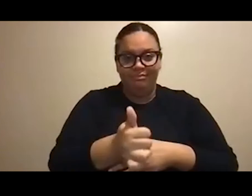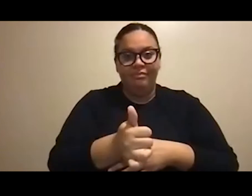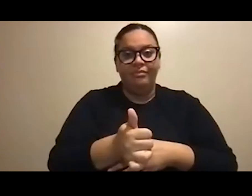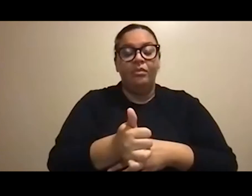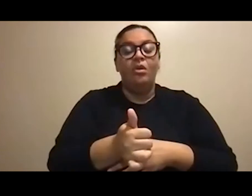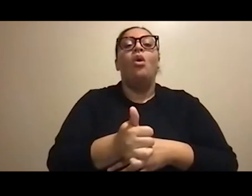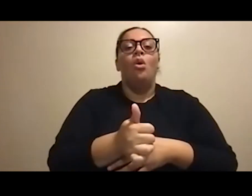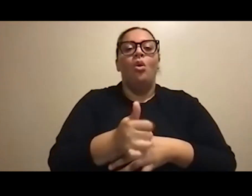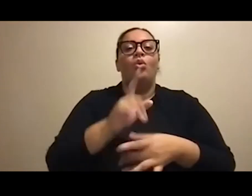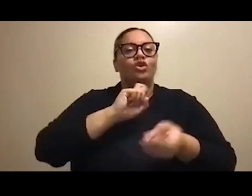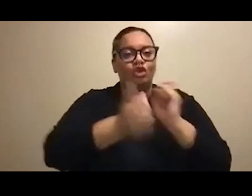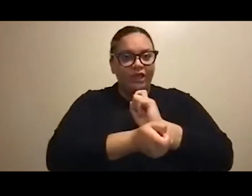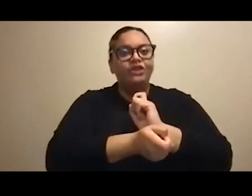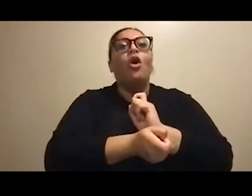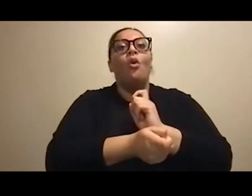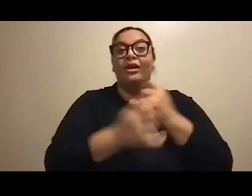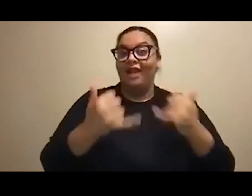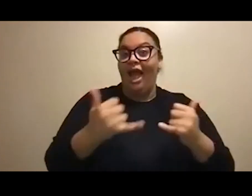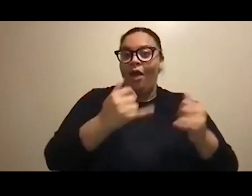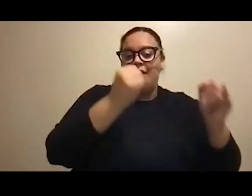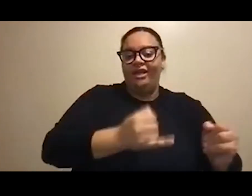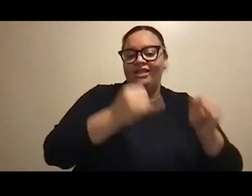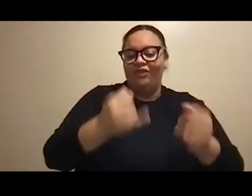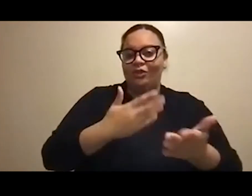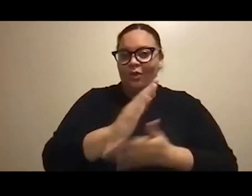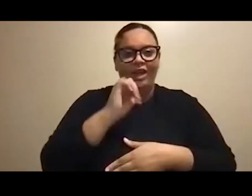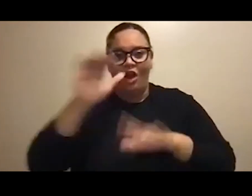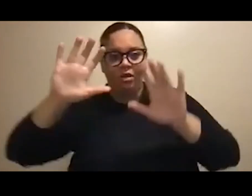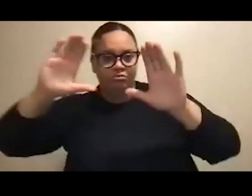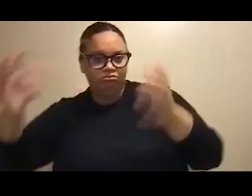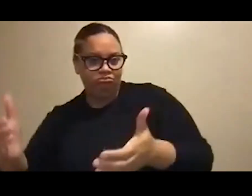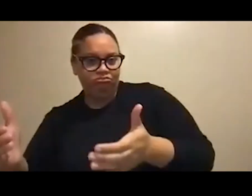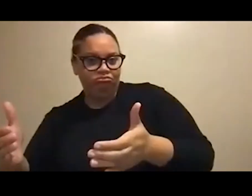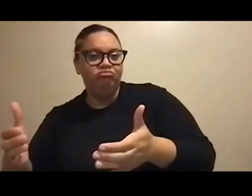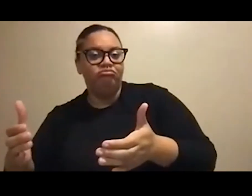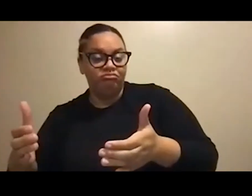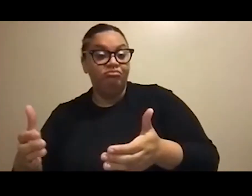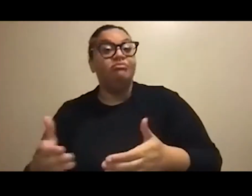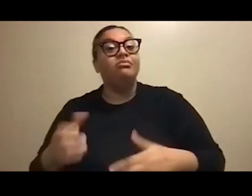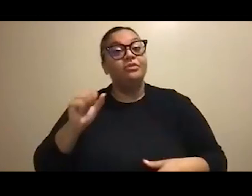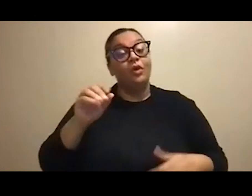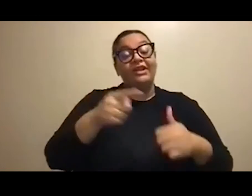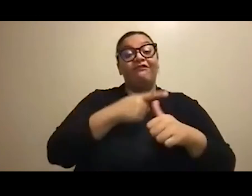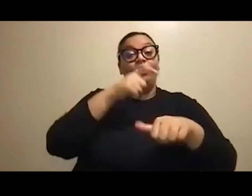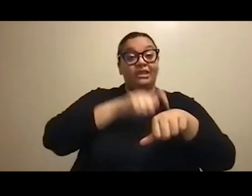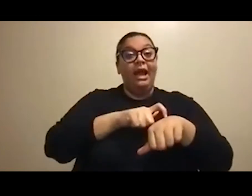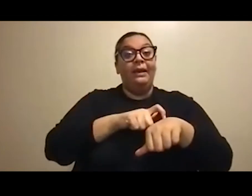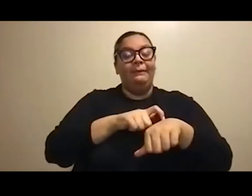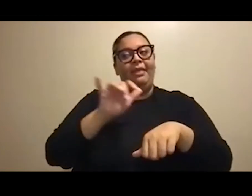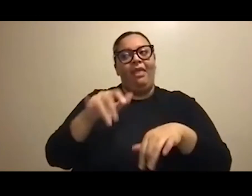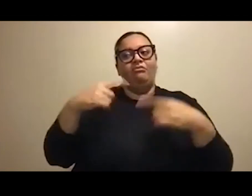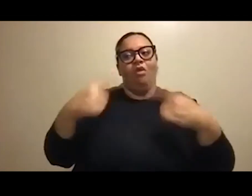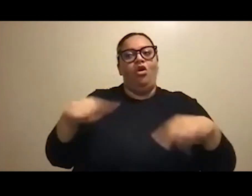an individual right. And they upheld the lower court's overturning of the regulation.